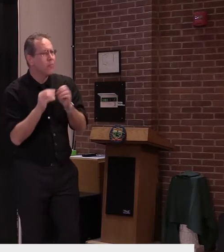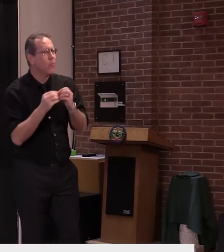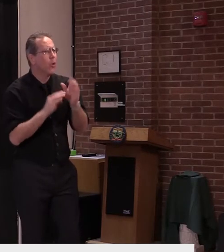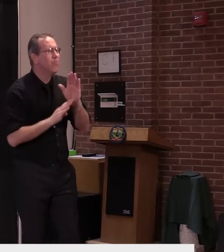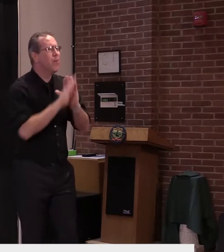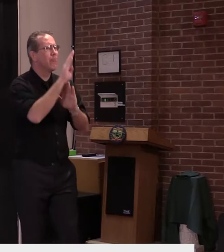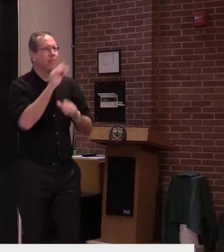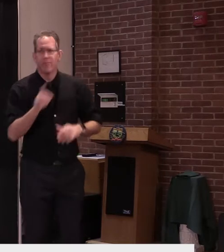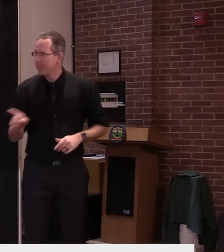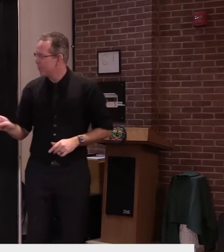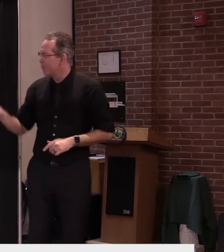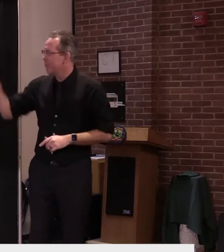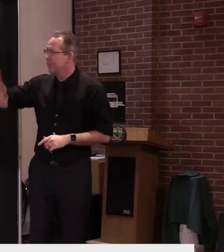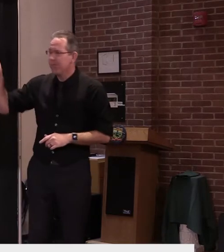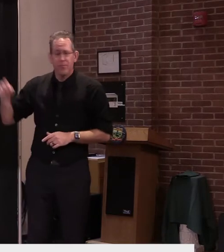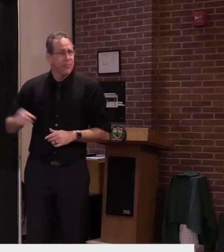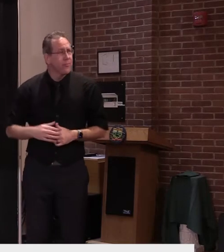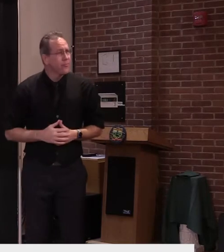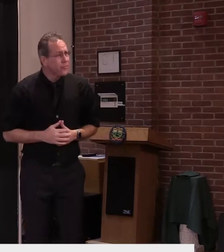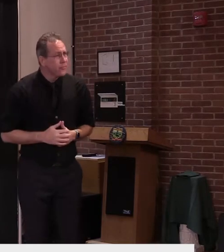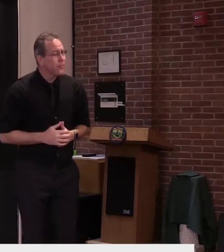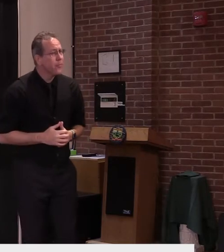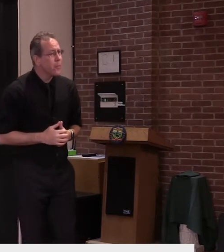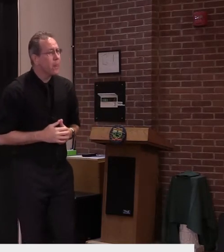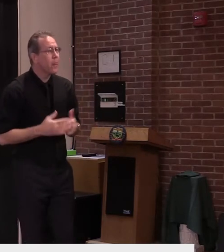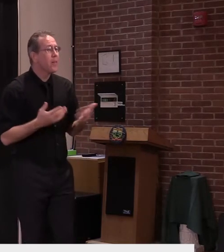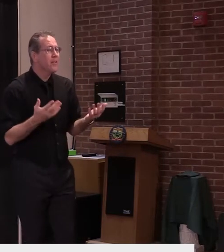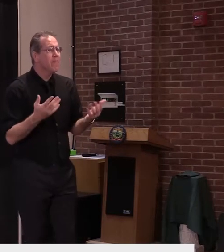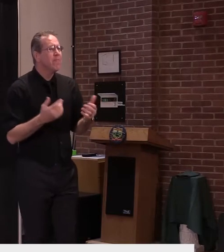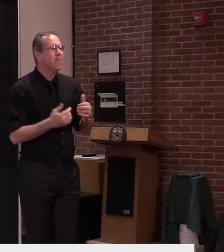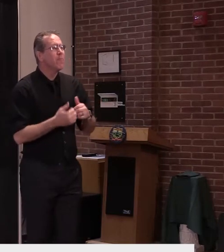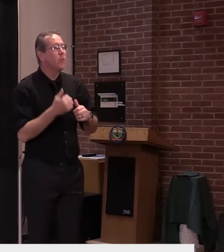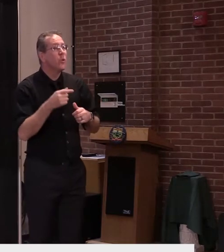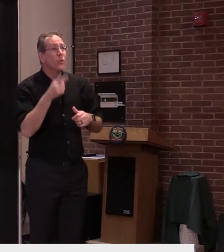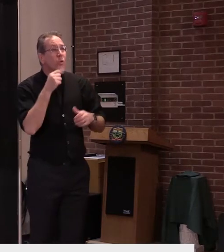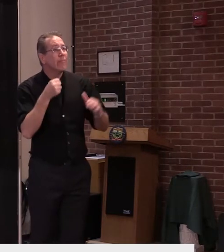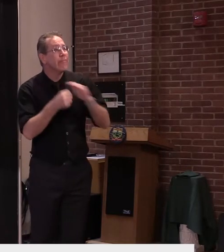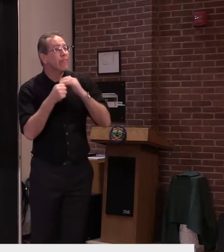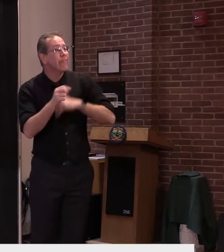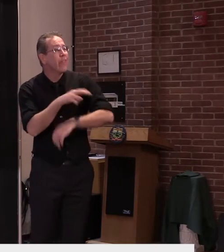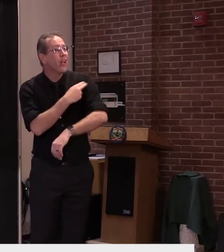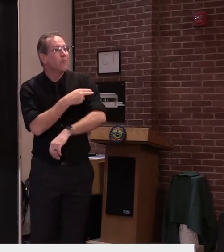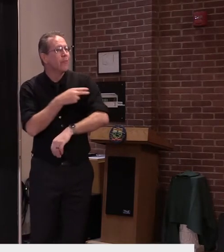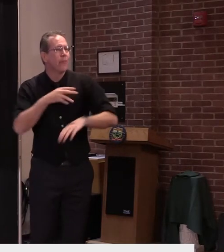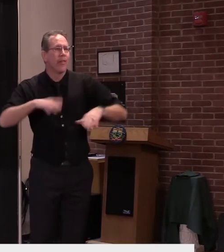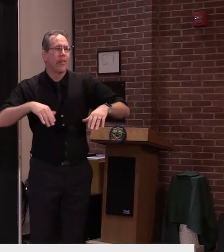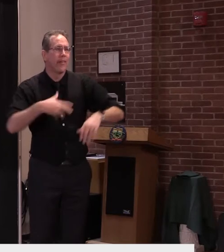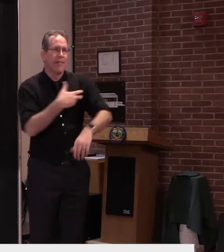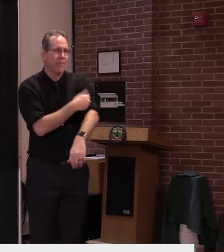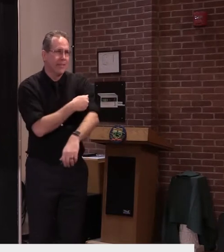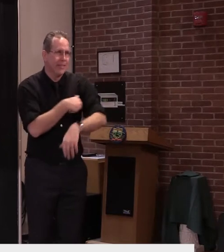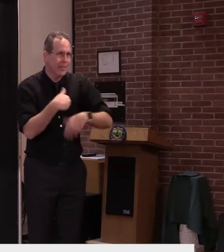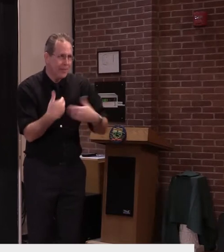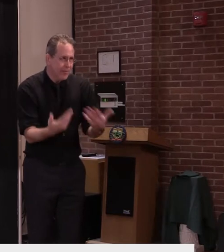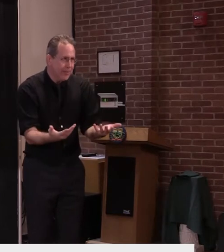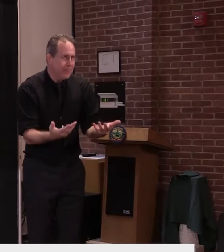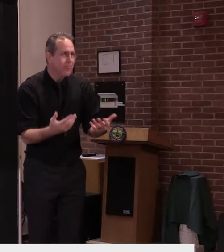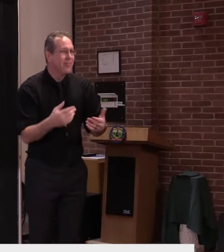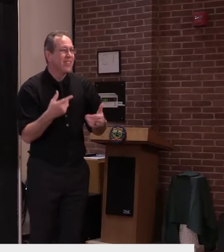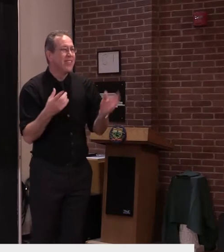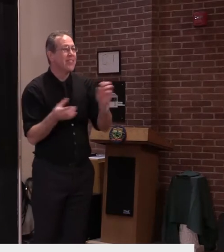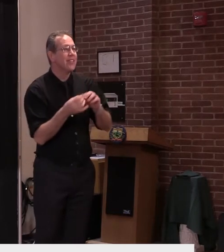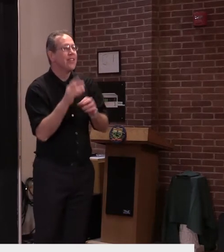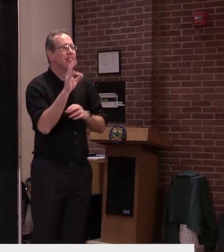34% increase. The majority of patients still among the unvaccinated. Today's number is 64%. Over the last